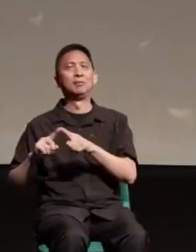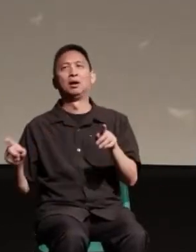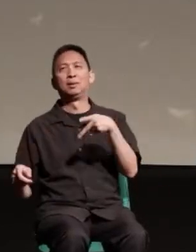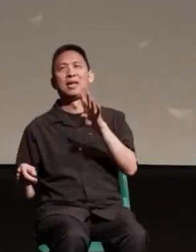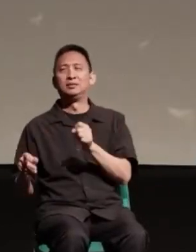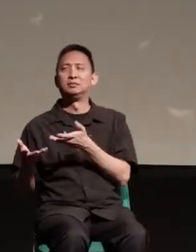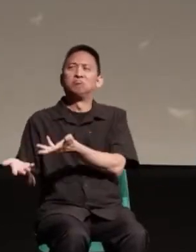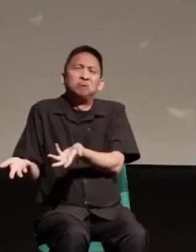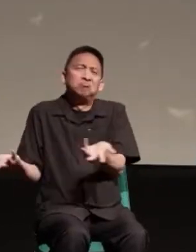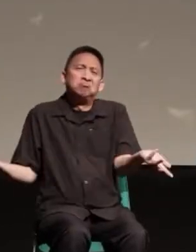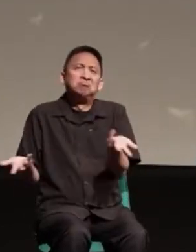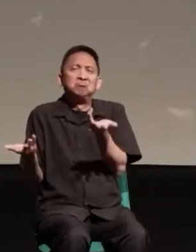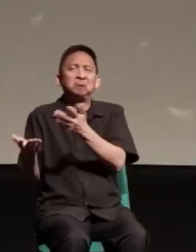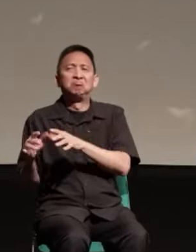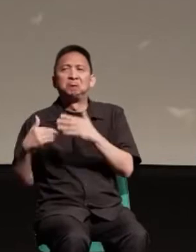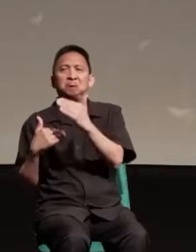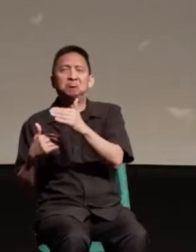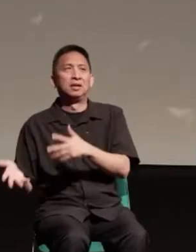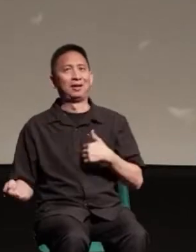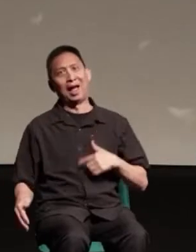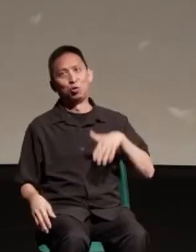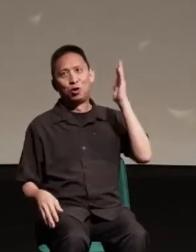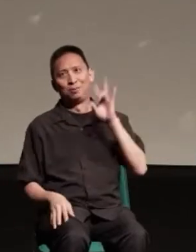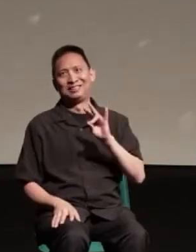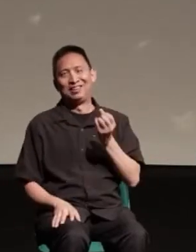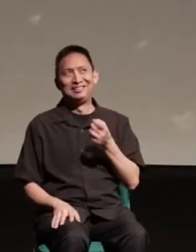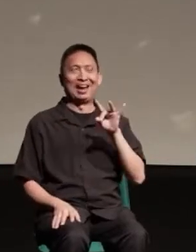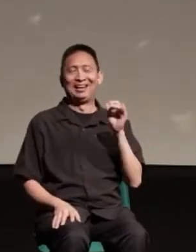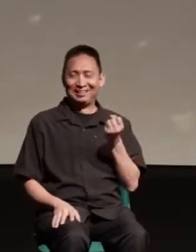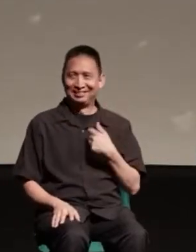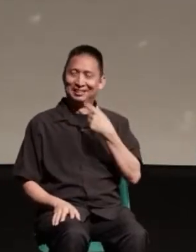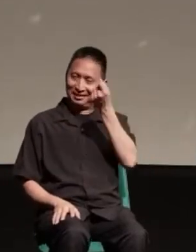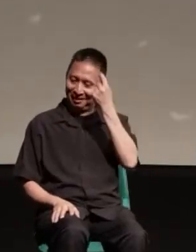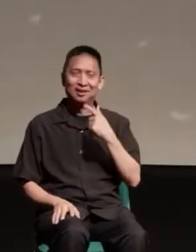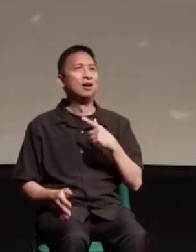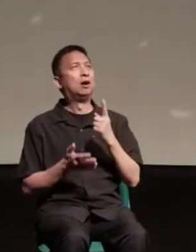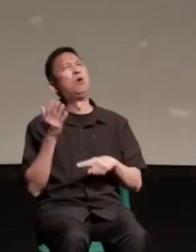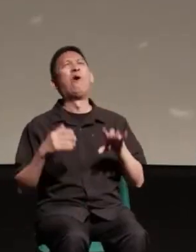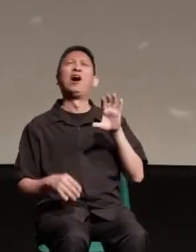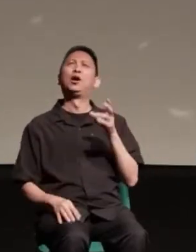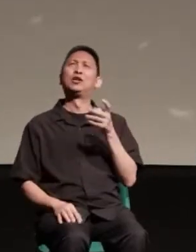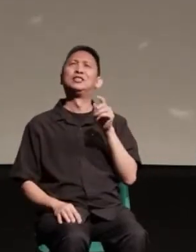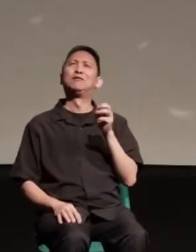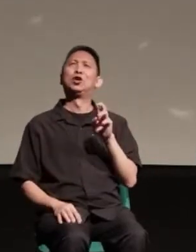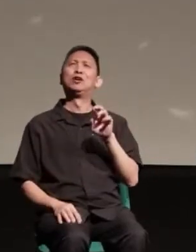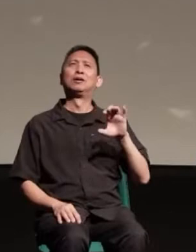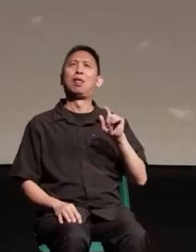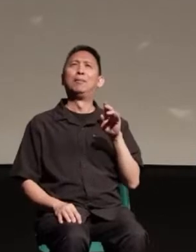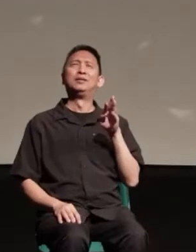So, having grown up in the 70s and 80s, like my version of what Christopher Columbus did and was